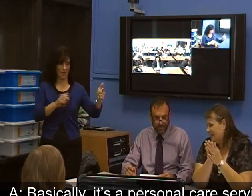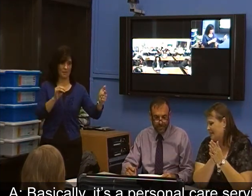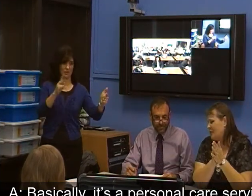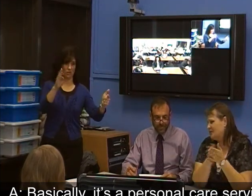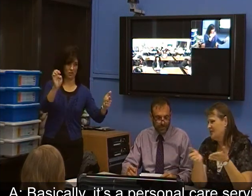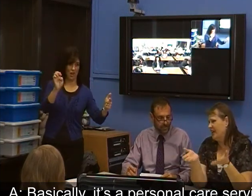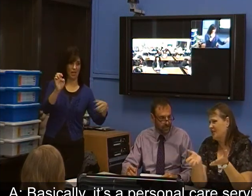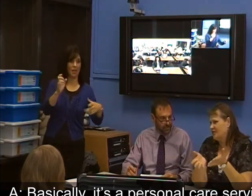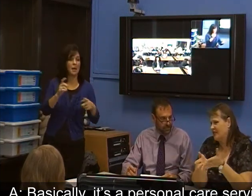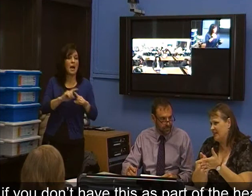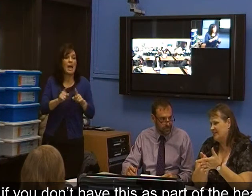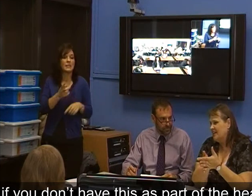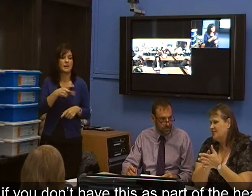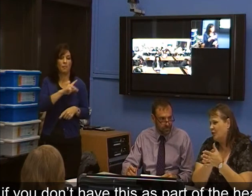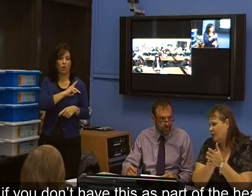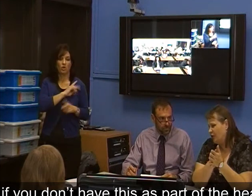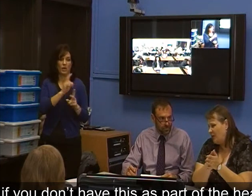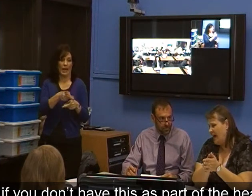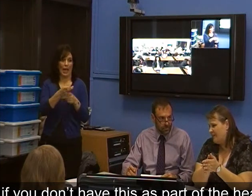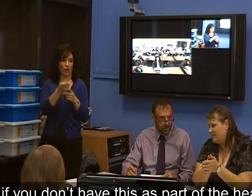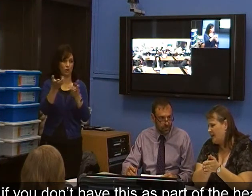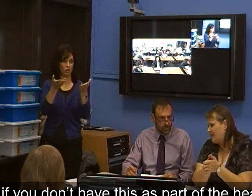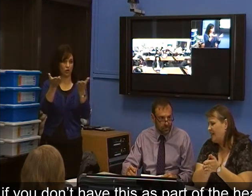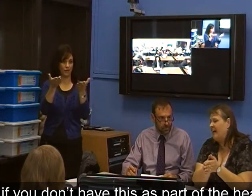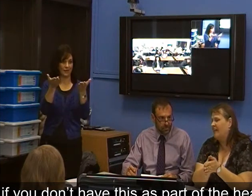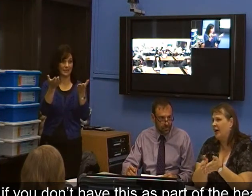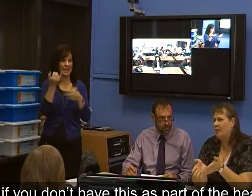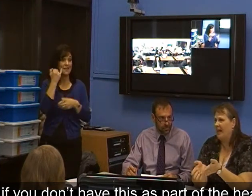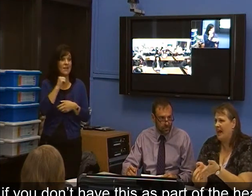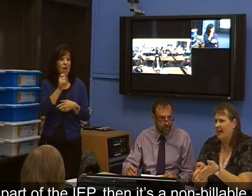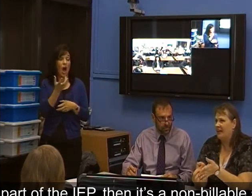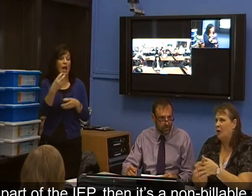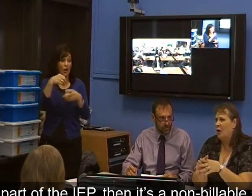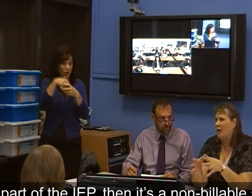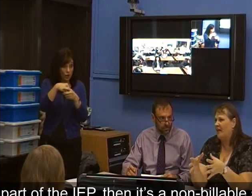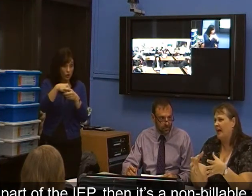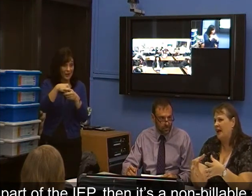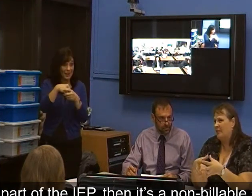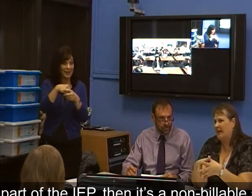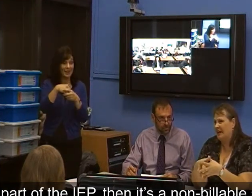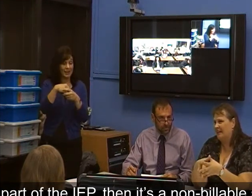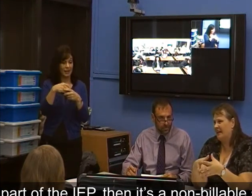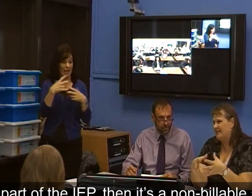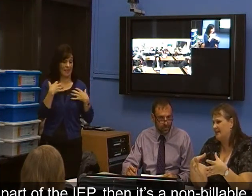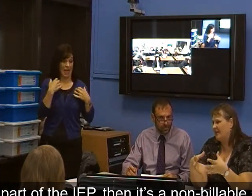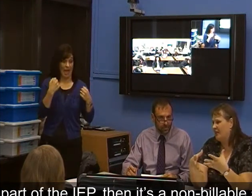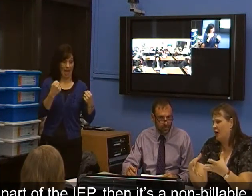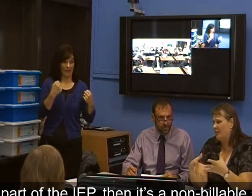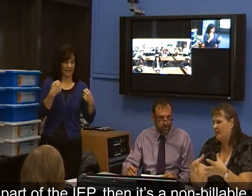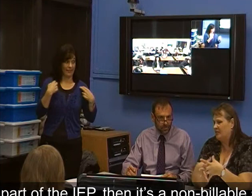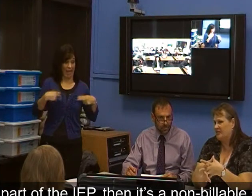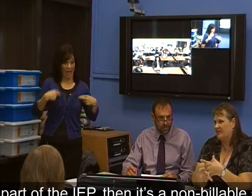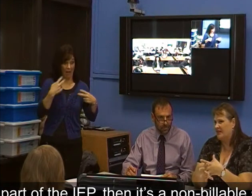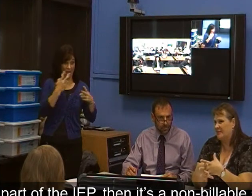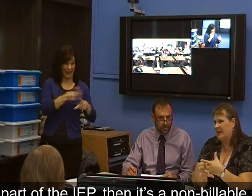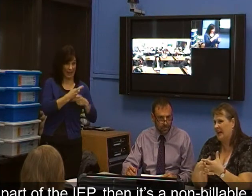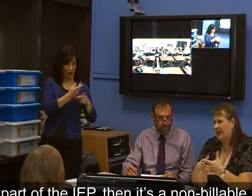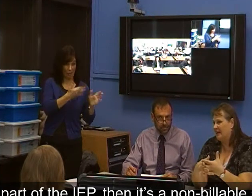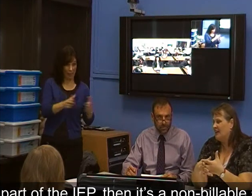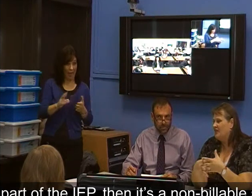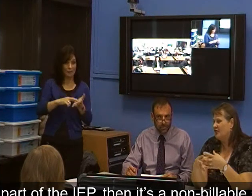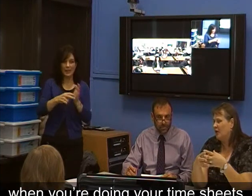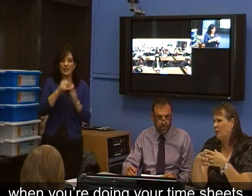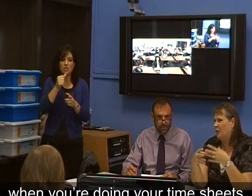Basically, it's a personal care service. So if you don't have it as part of the health care plan or part of the IEP, then it's a non-billable service to